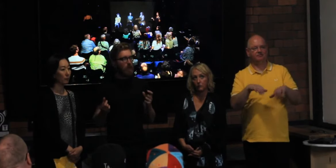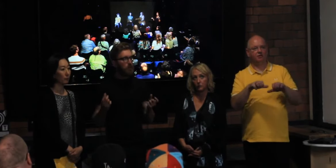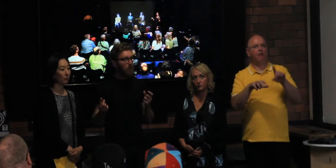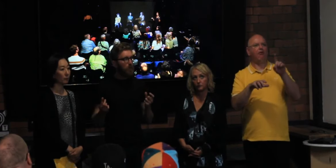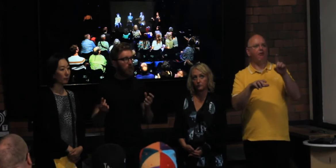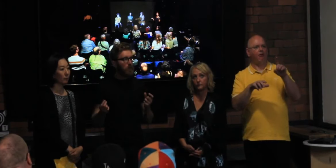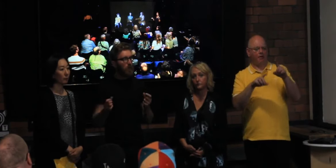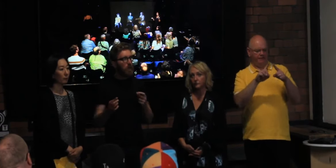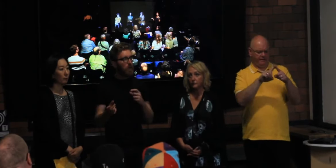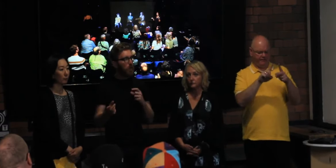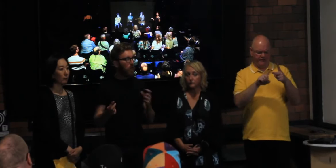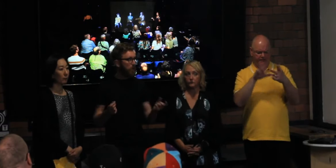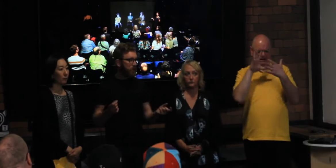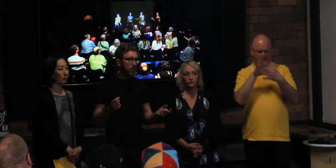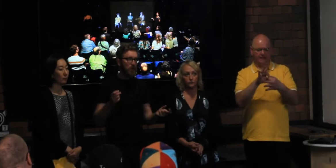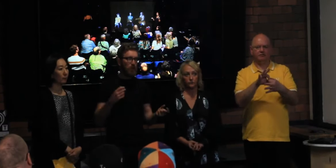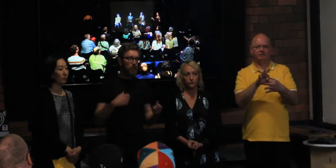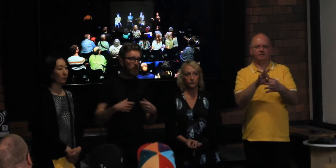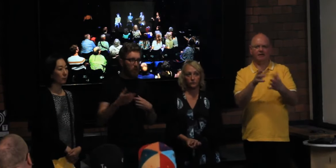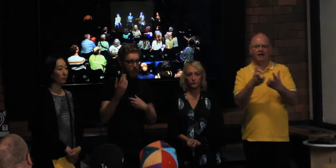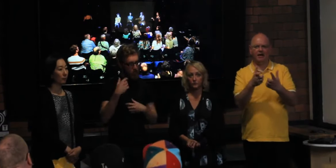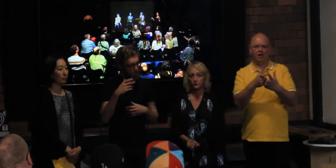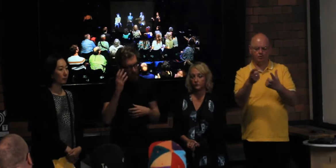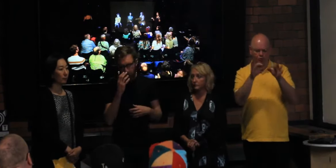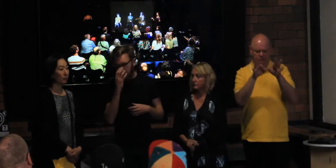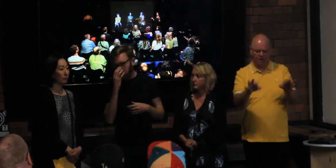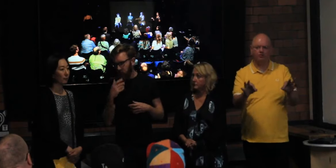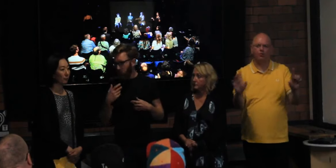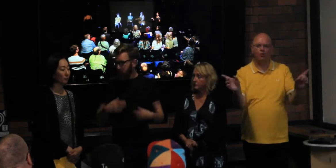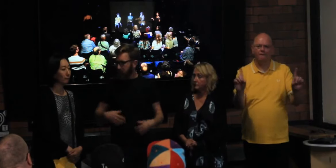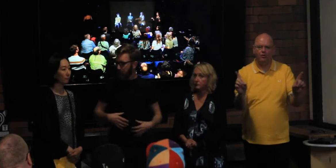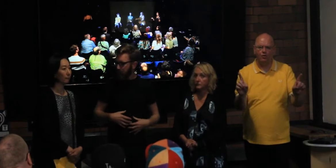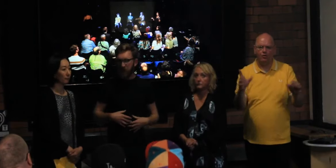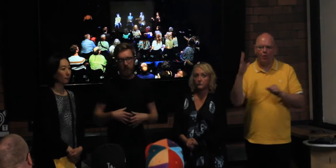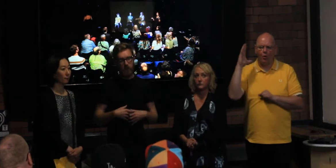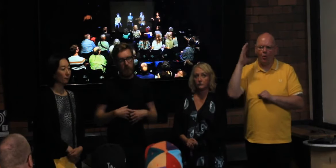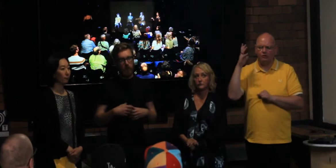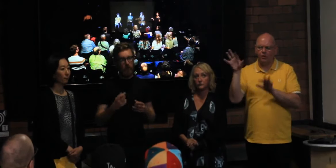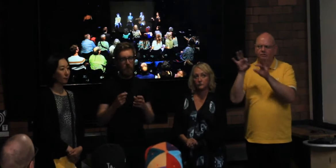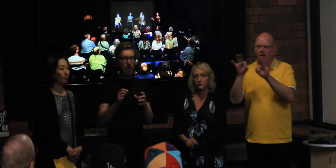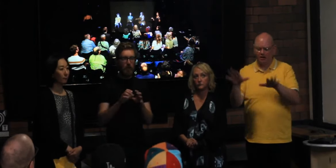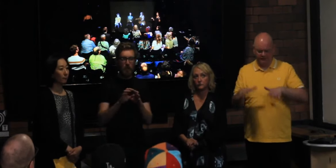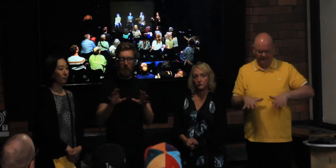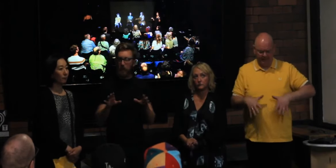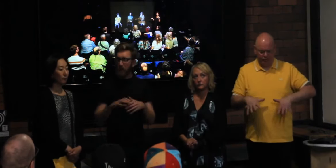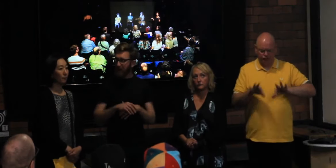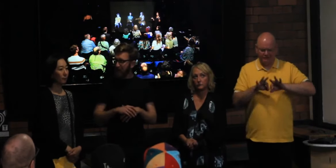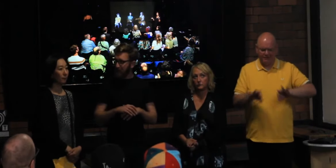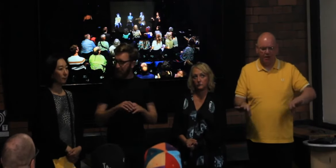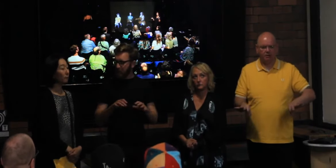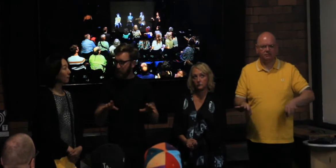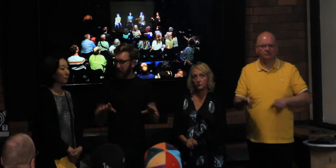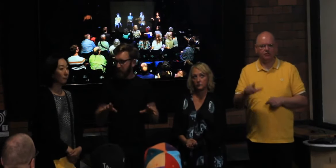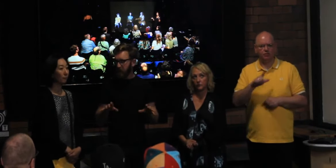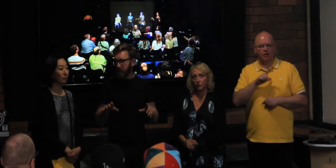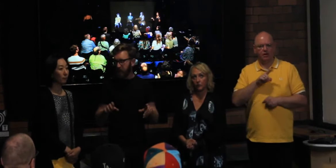about the relationship between the two. Why is there silence in terms of audio? Why is there silence in terms of vibration? I think it's just that idea about